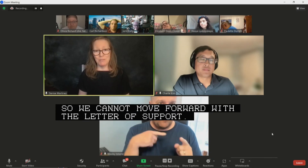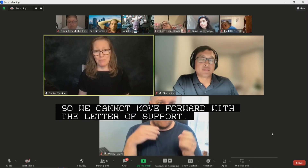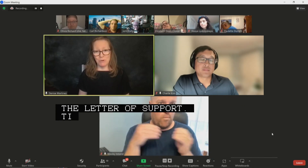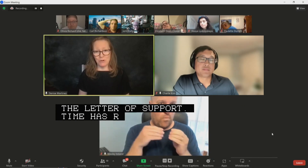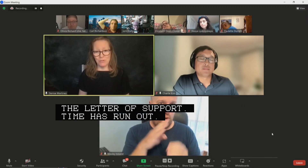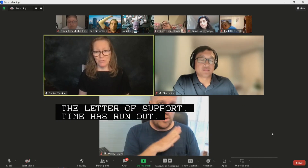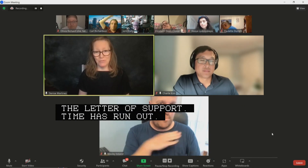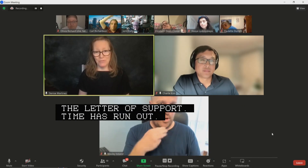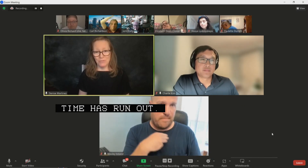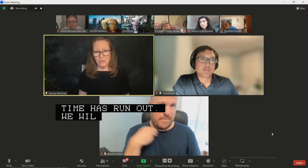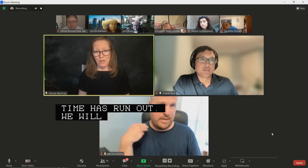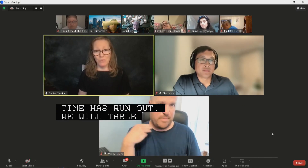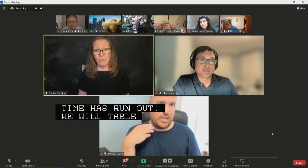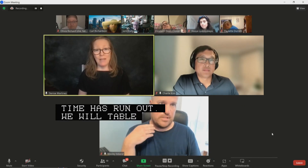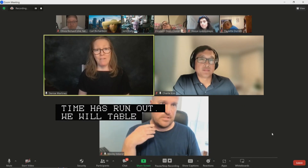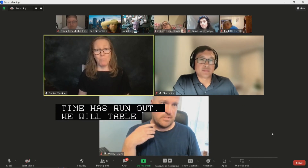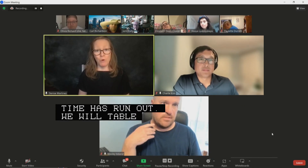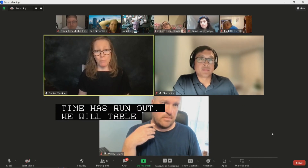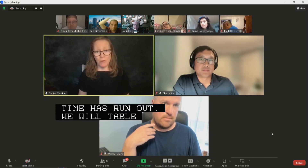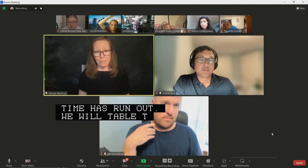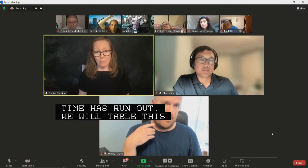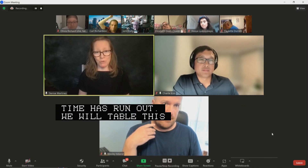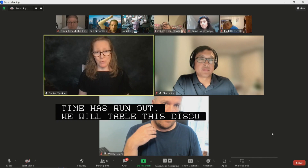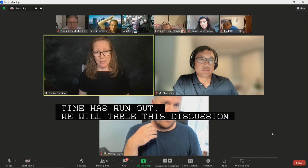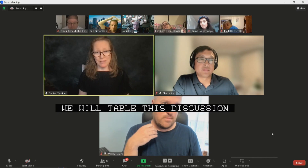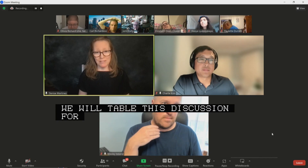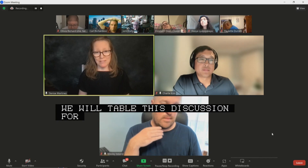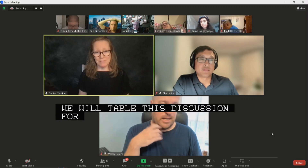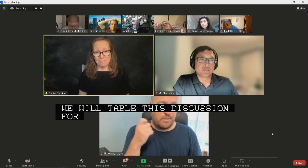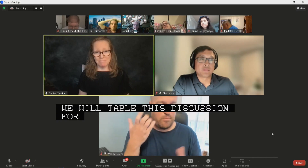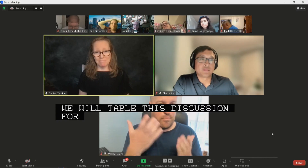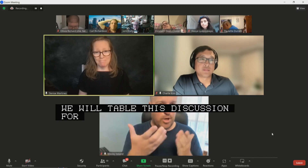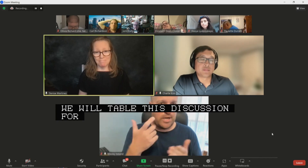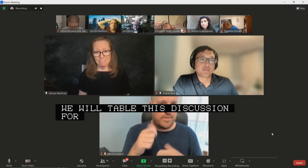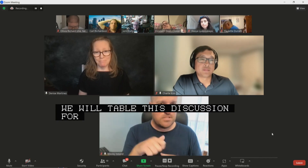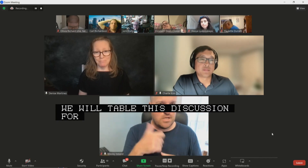for September, when we have more board members with us.